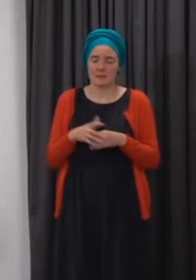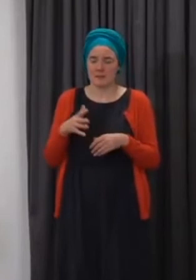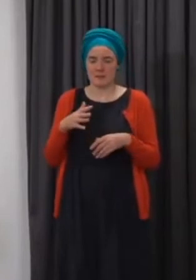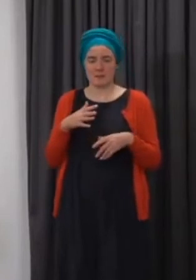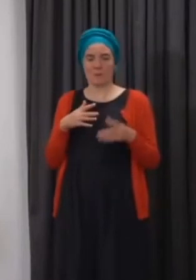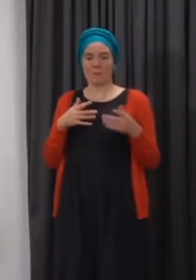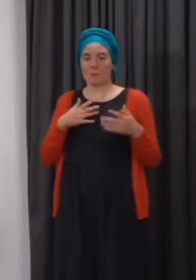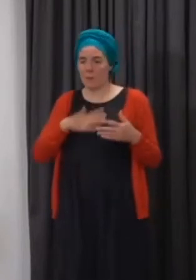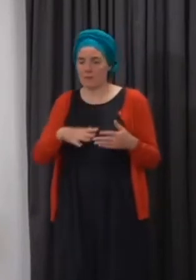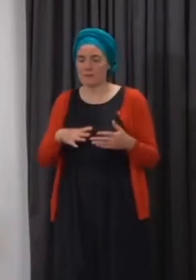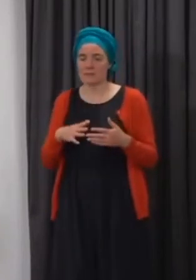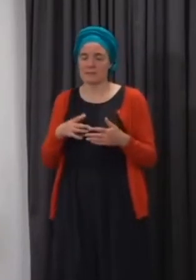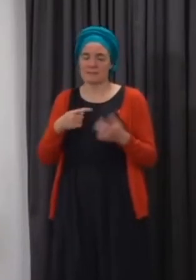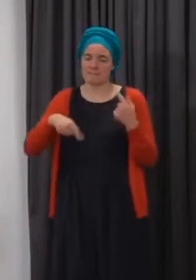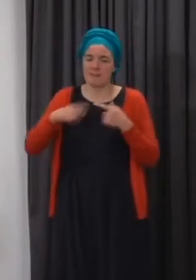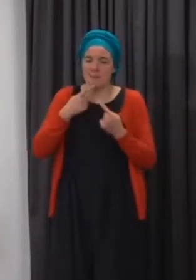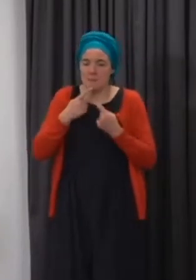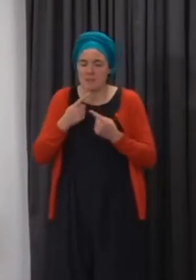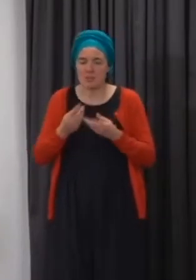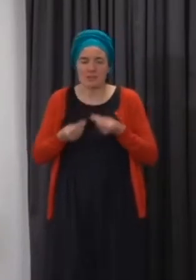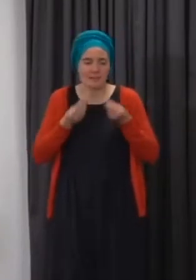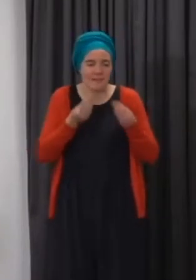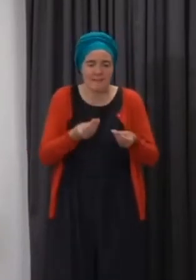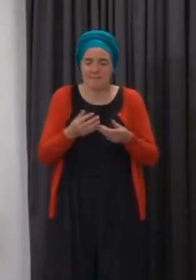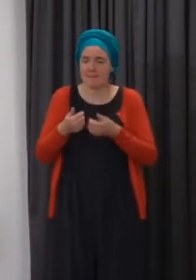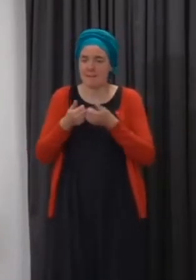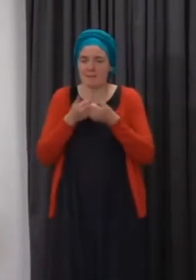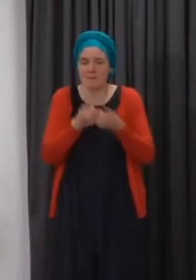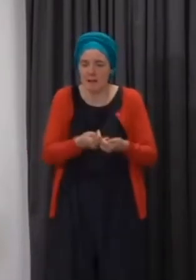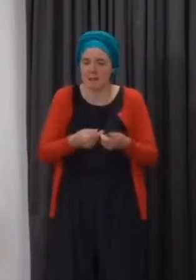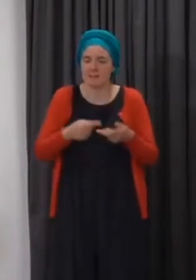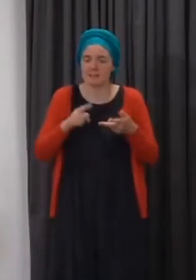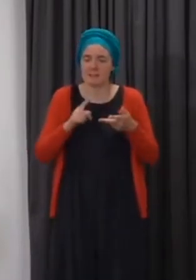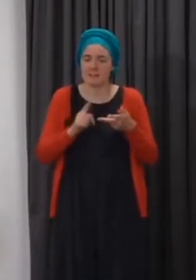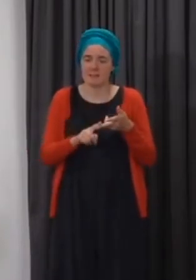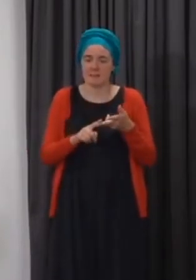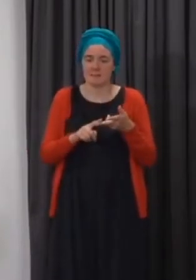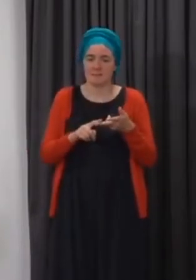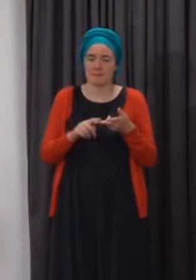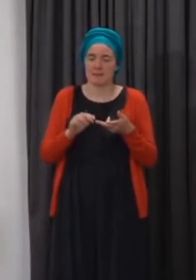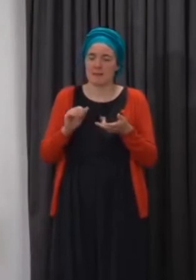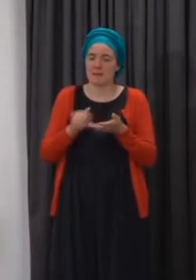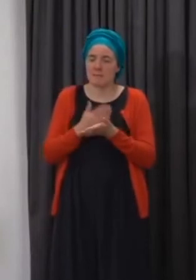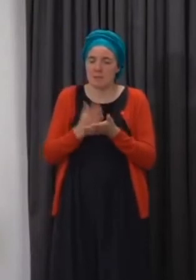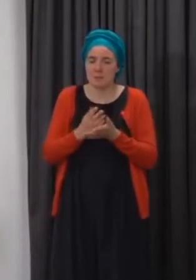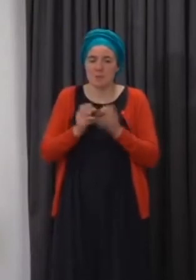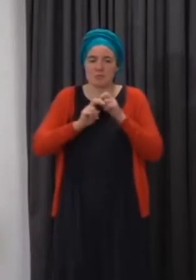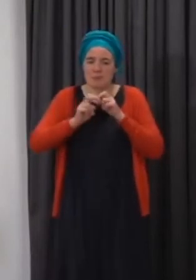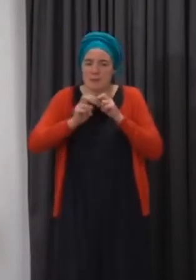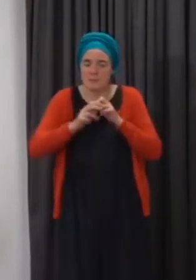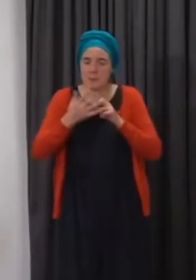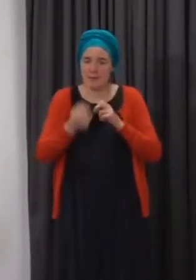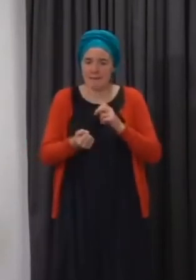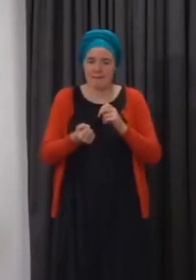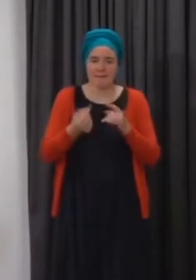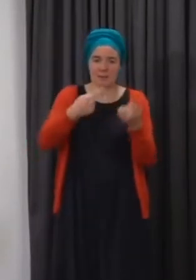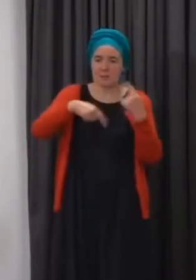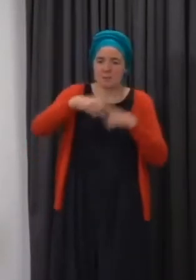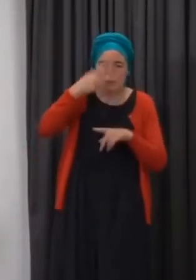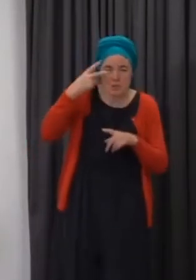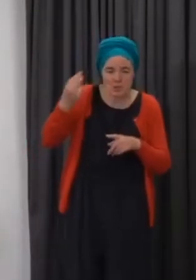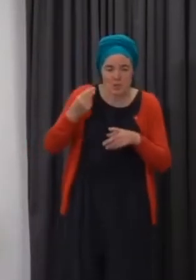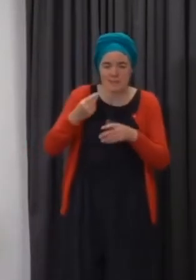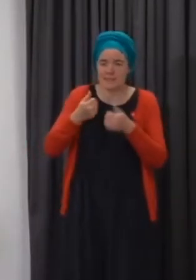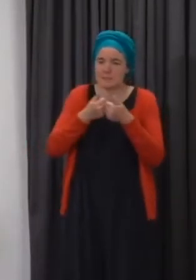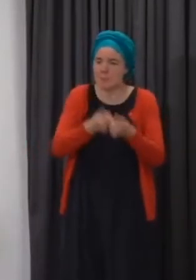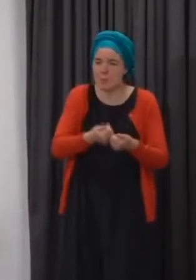given when people are sent back. We need to facilitate the transport arrangements. We have to make sure that the community nursing staff are available. But I think your point, Tom, is it's